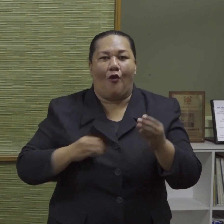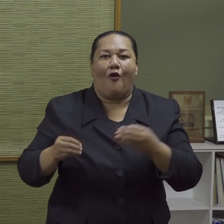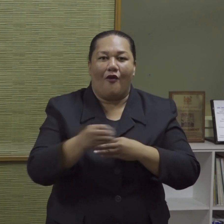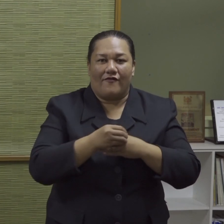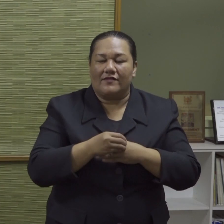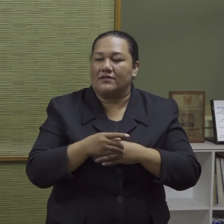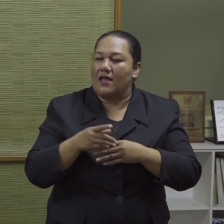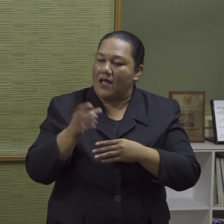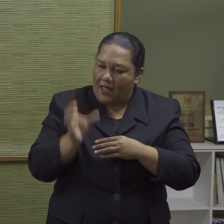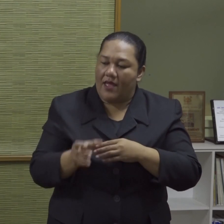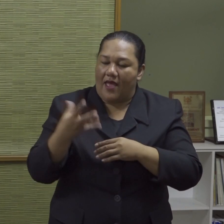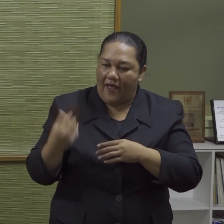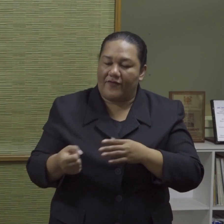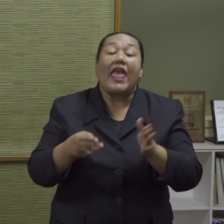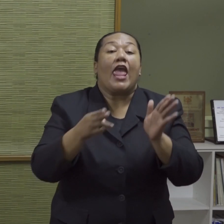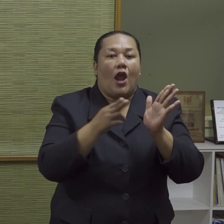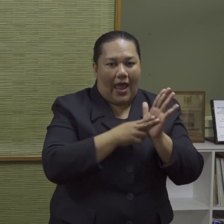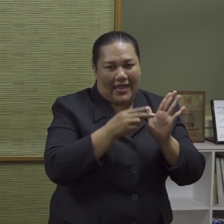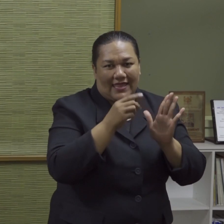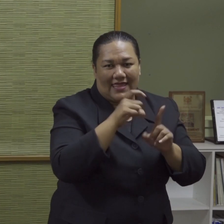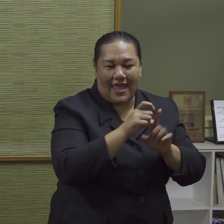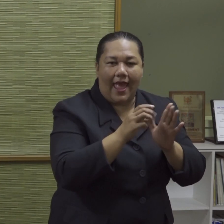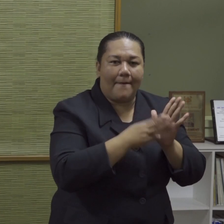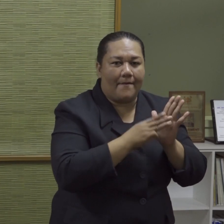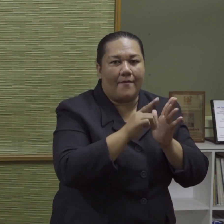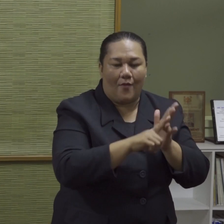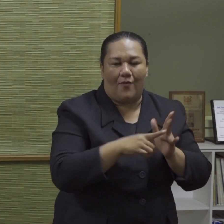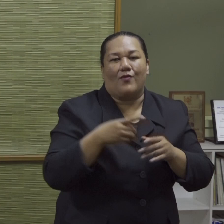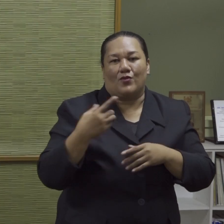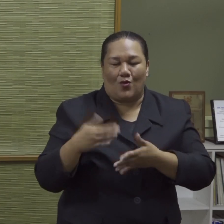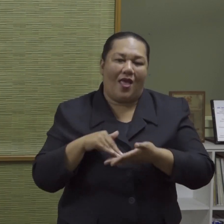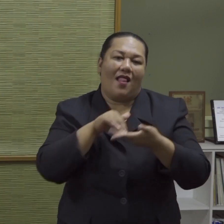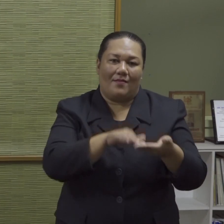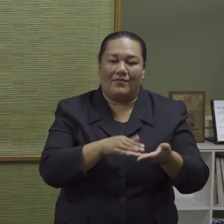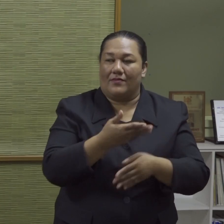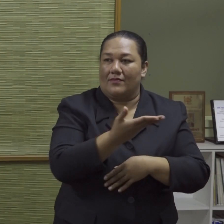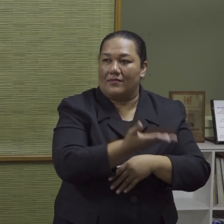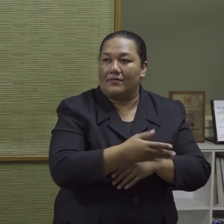to help you, guide you through this process. You